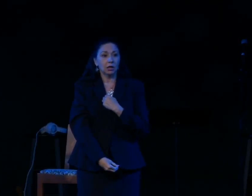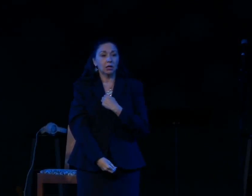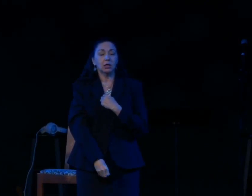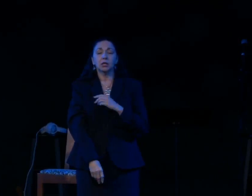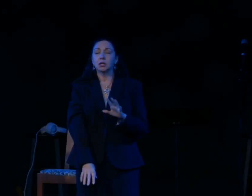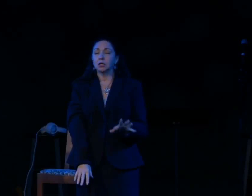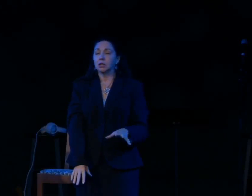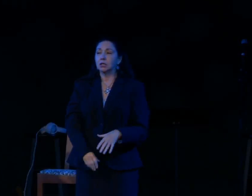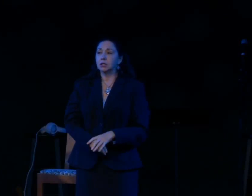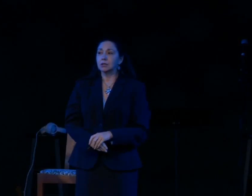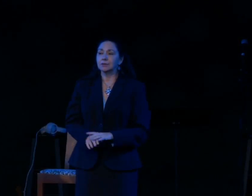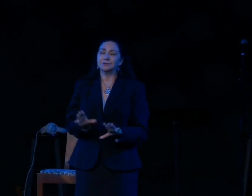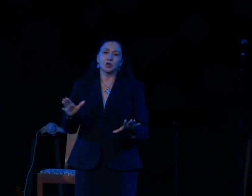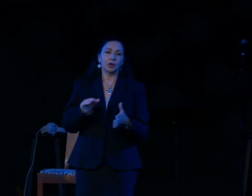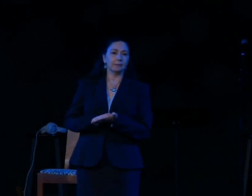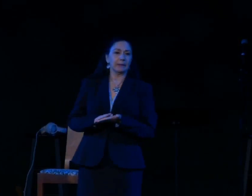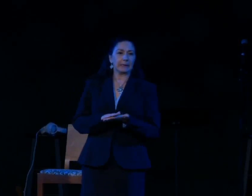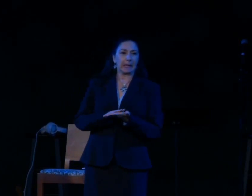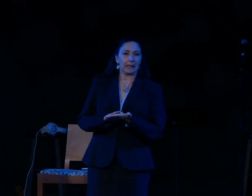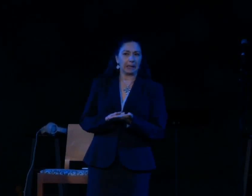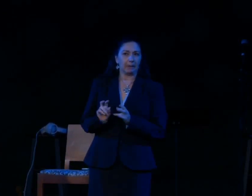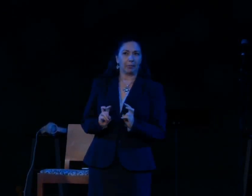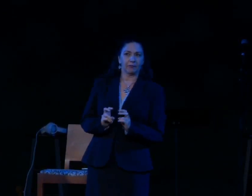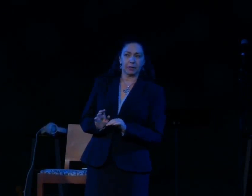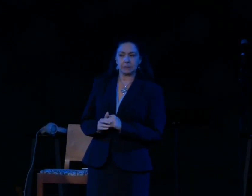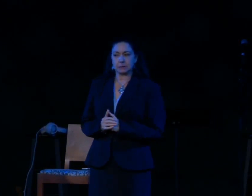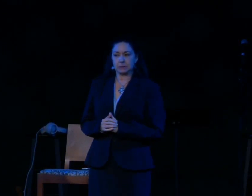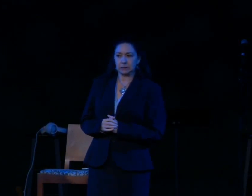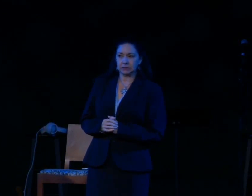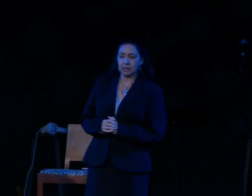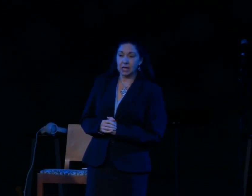That was the cleaned up version.